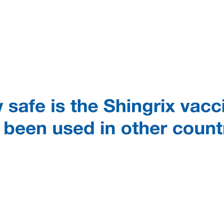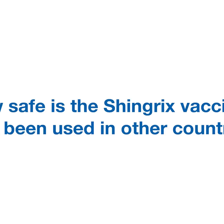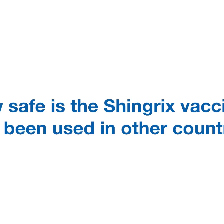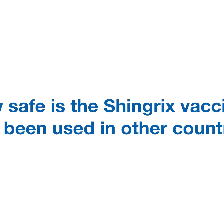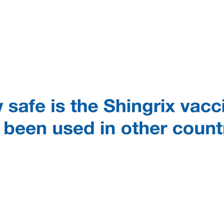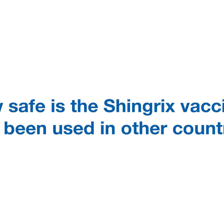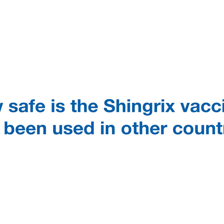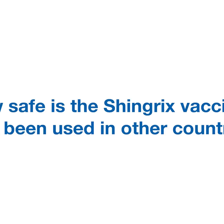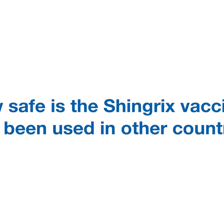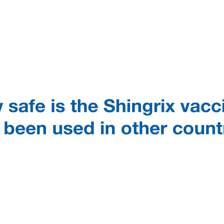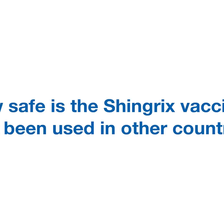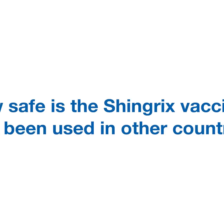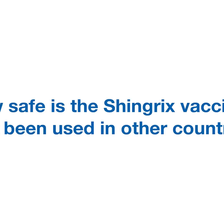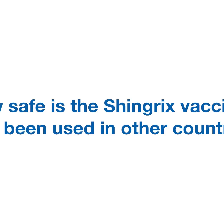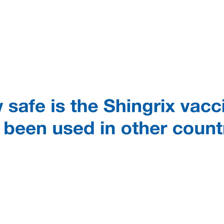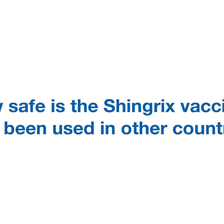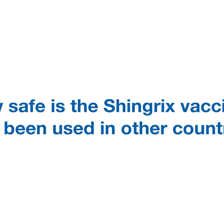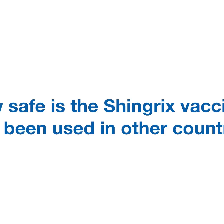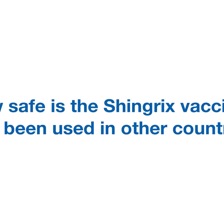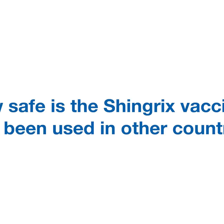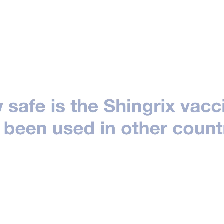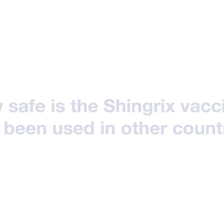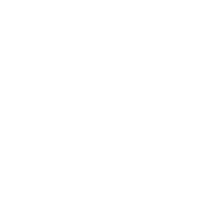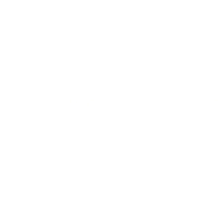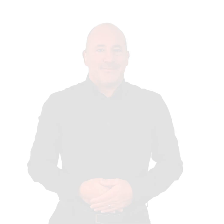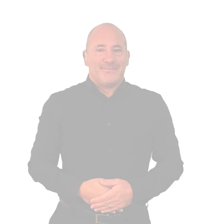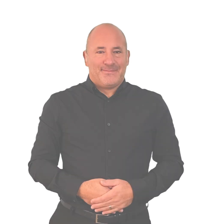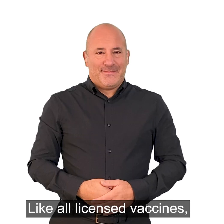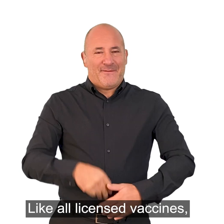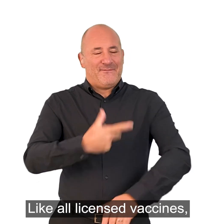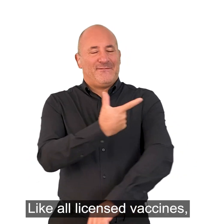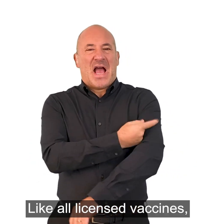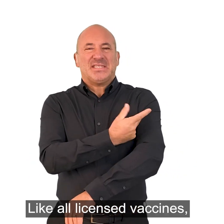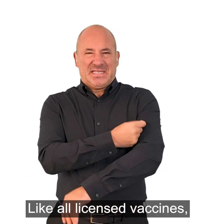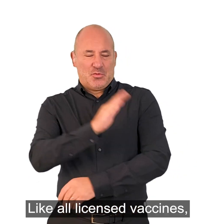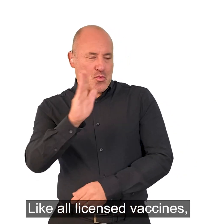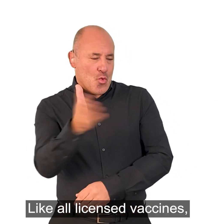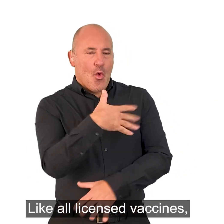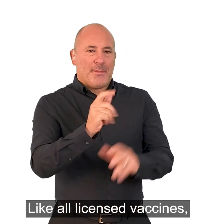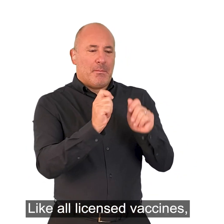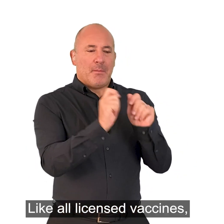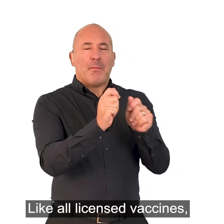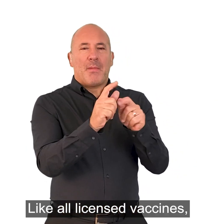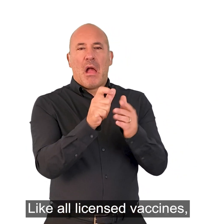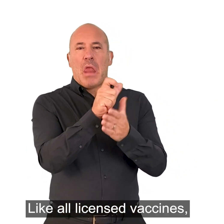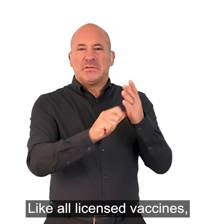How safe is the Shingrix vaccine? Has it been used in other countries? Like all licensed vaccines,